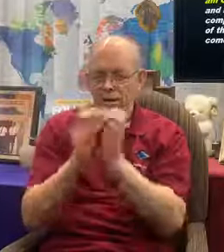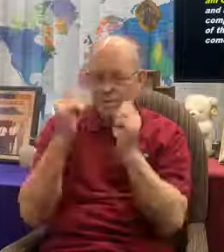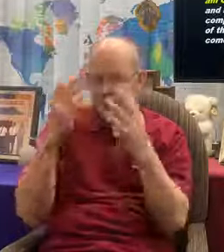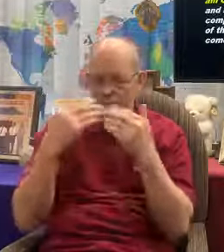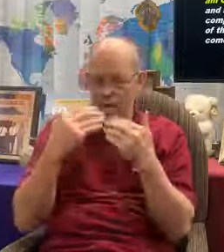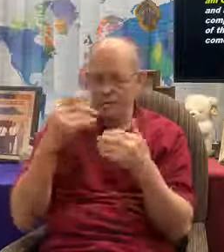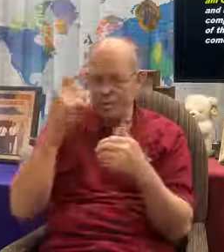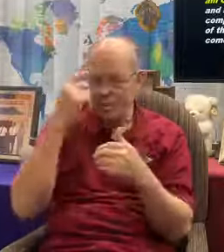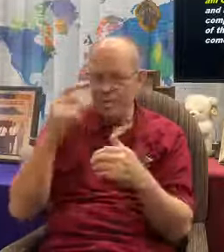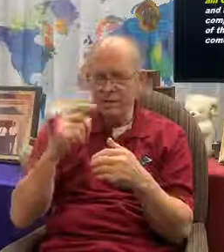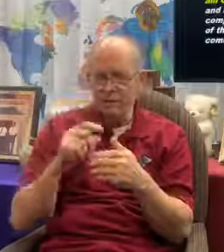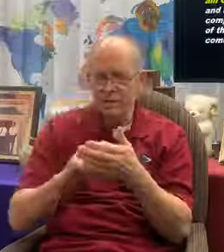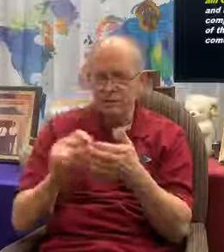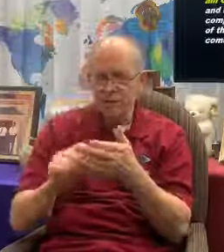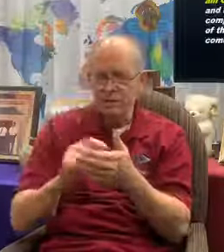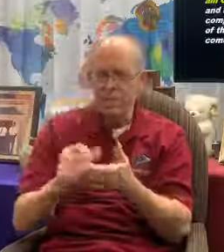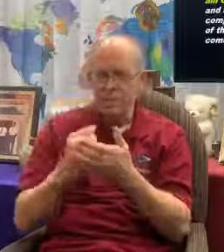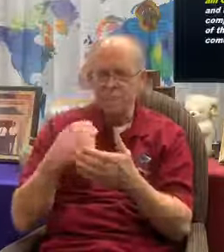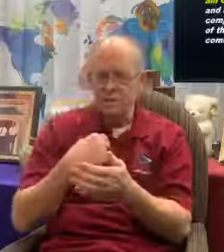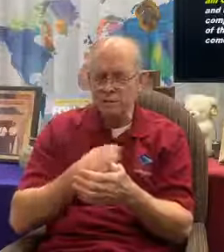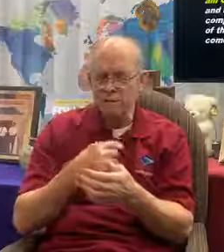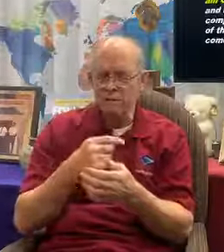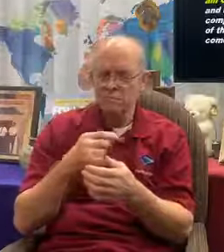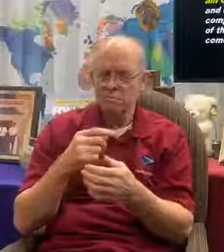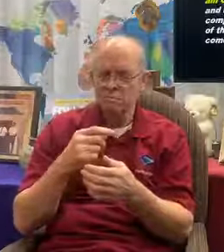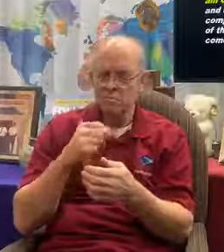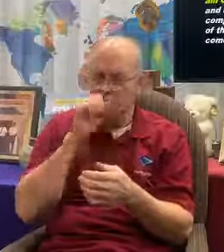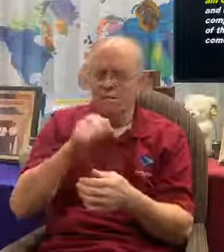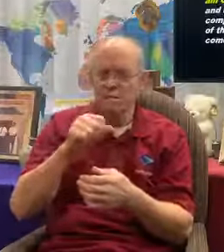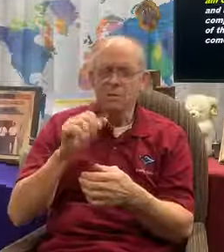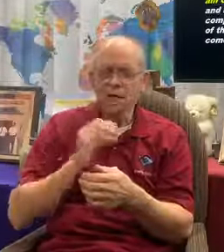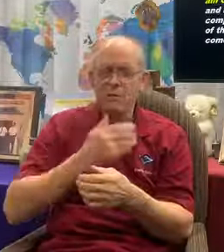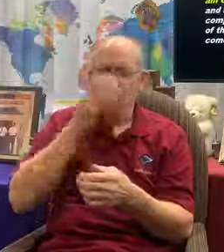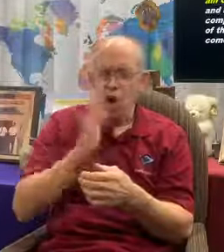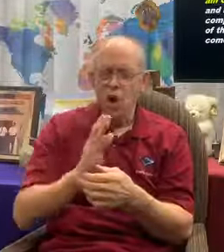But thank you for the first of us. Love our God.